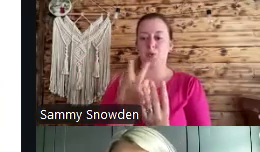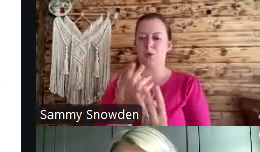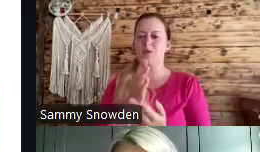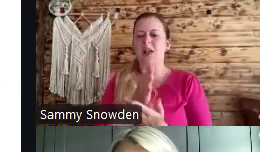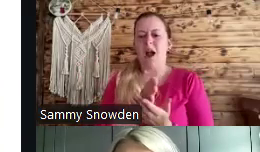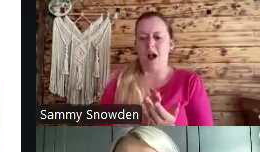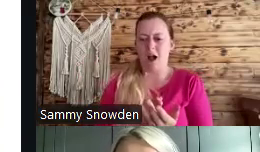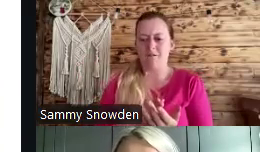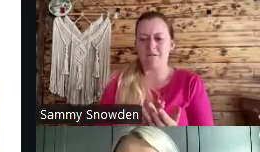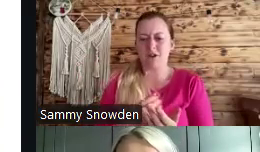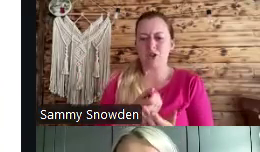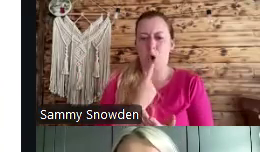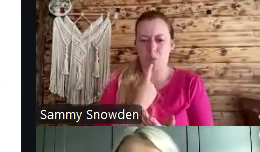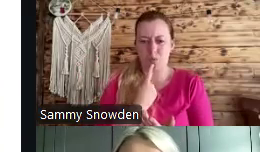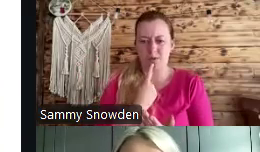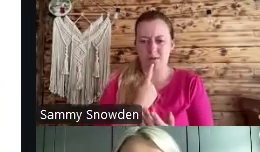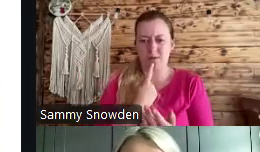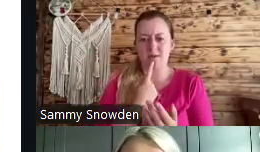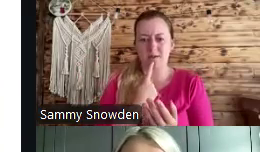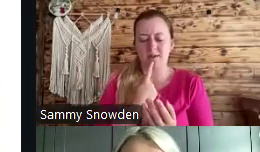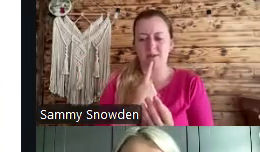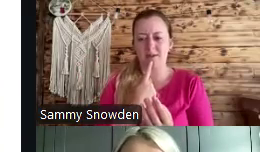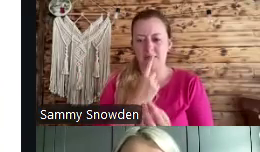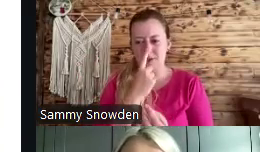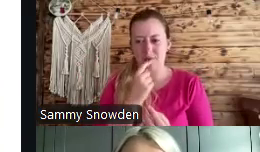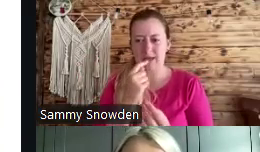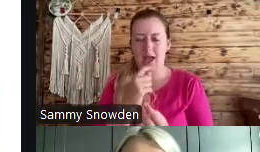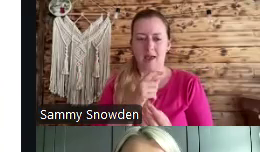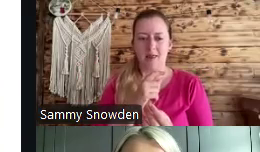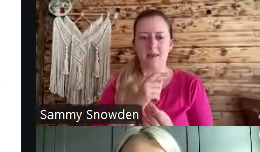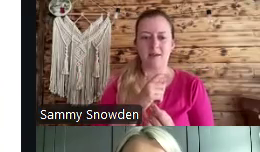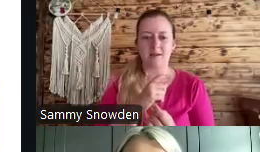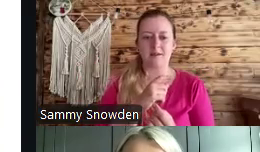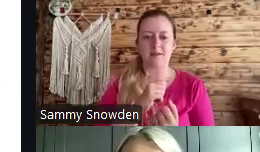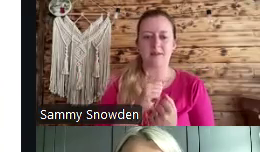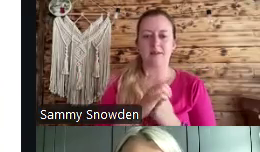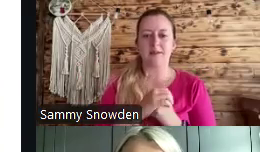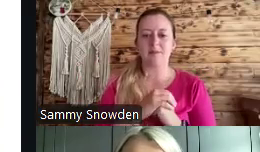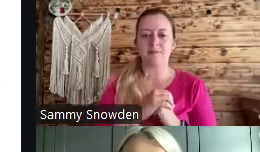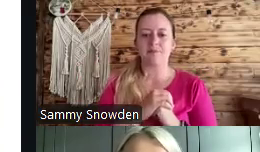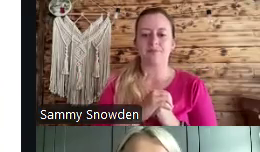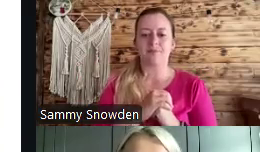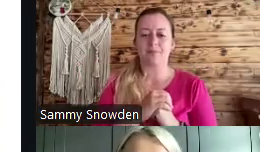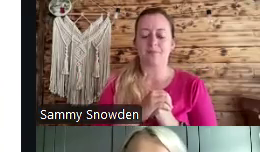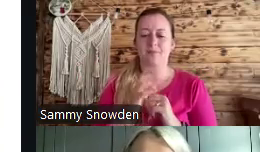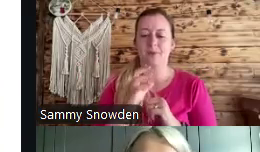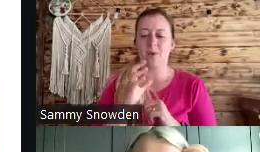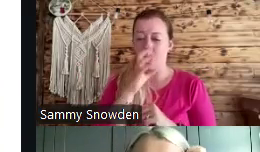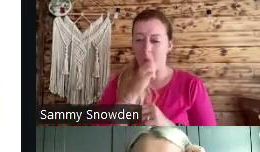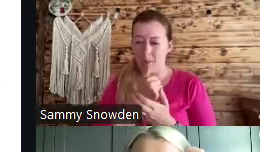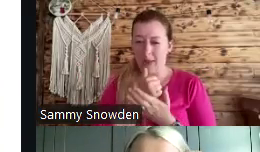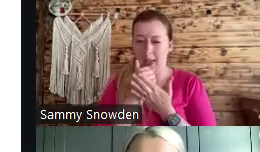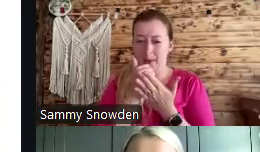in the price, but you're still getting all this wonderful stuff there. So I hope that helps clarify everything. That's the